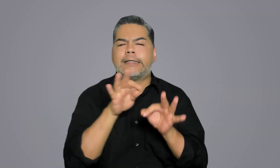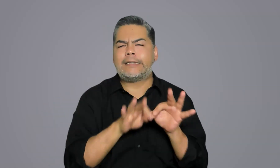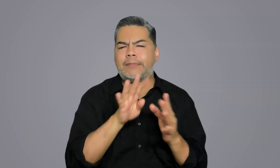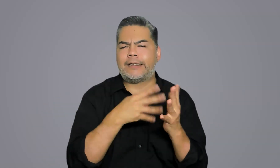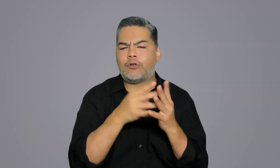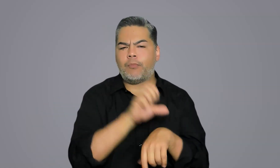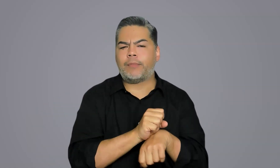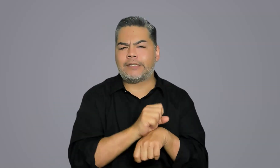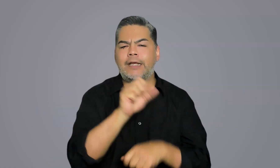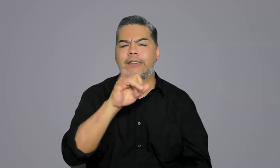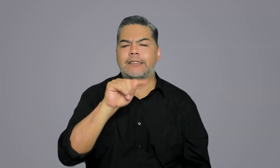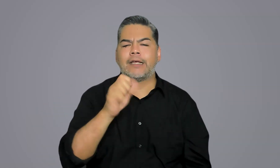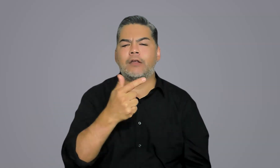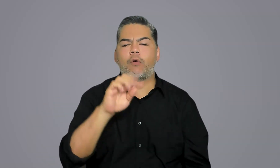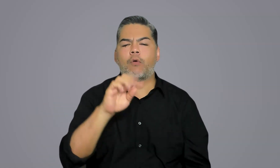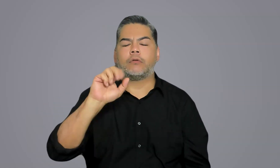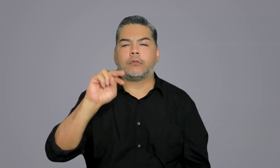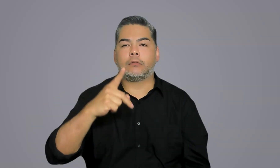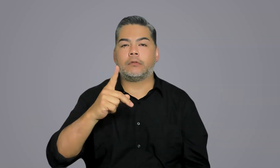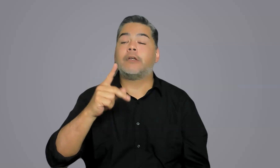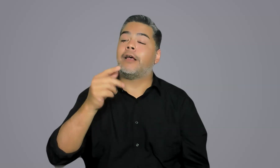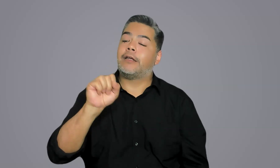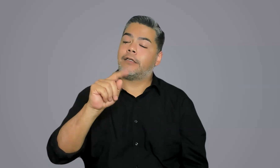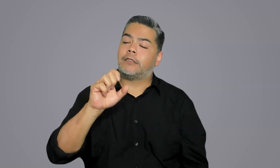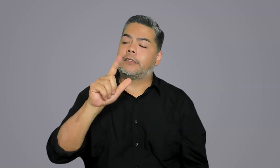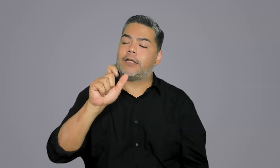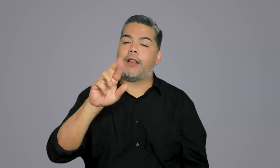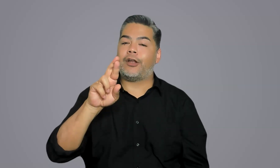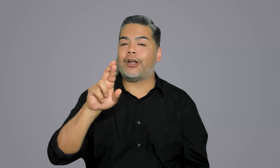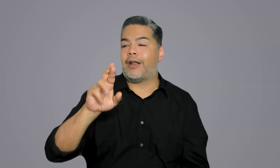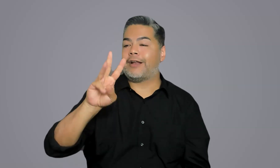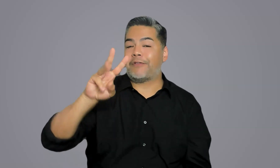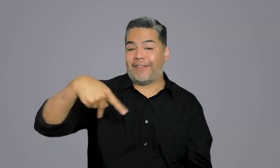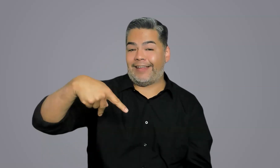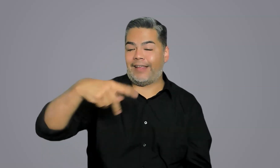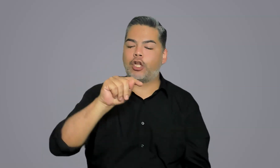Stellar WP, Termageddon, Web Yes.